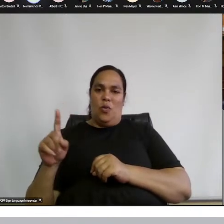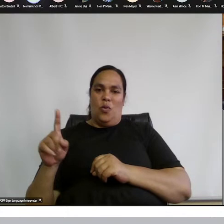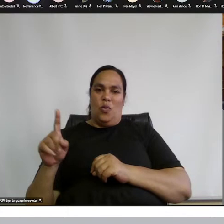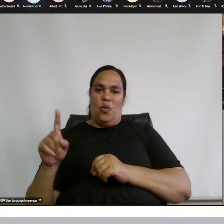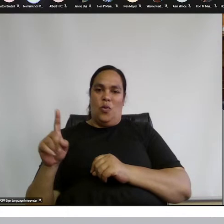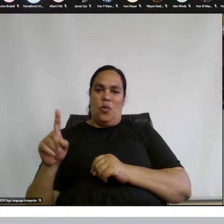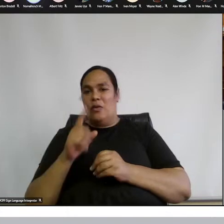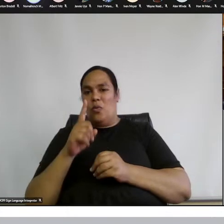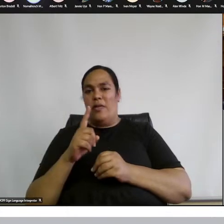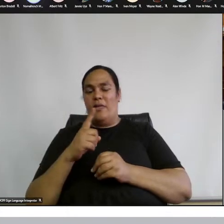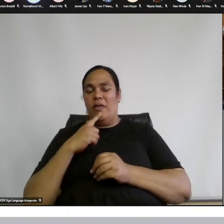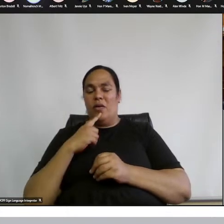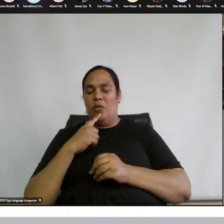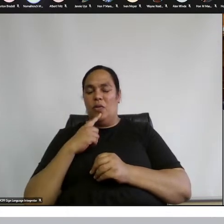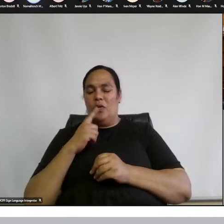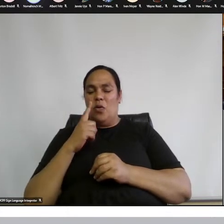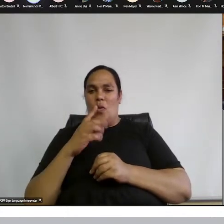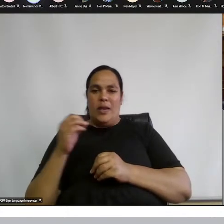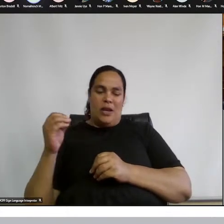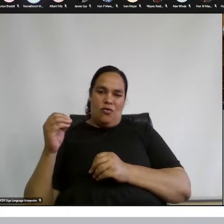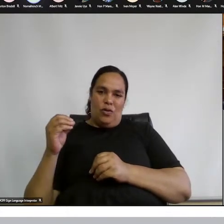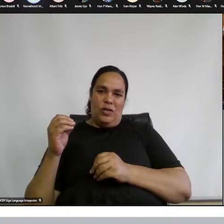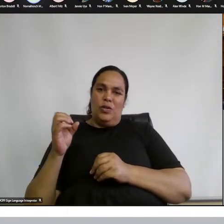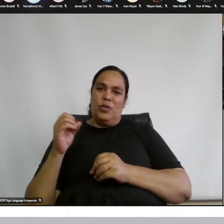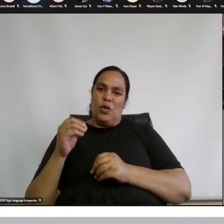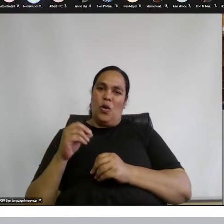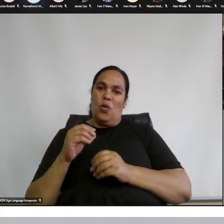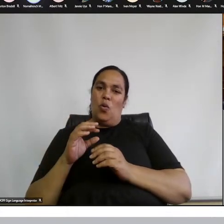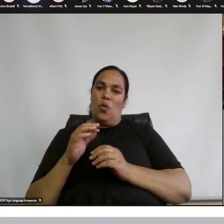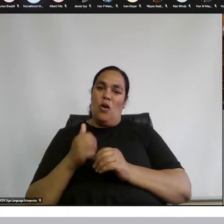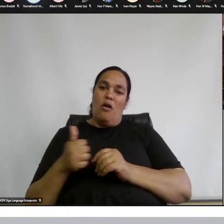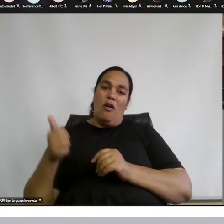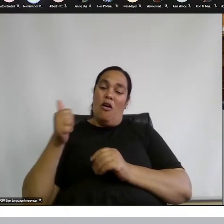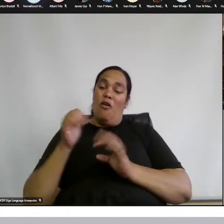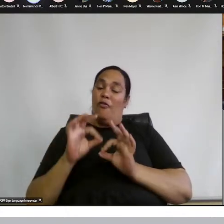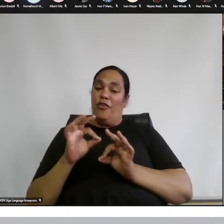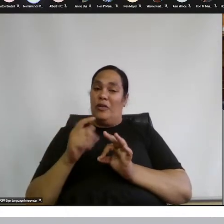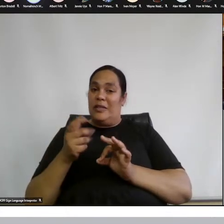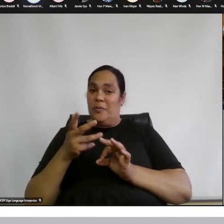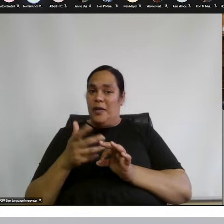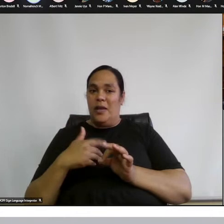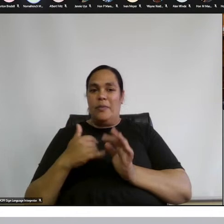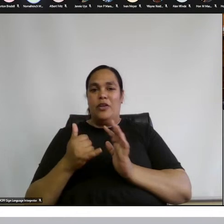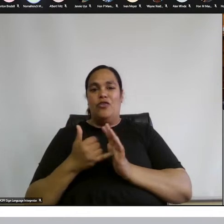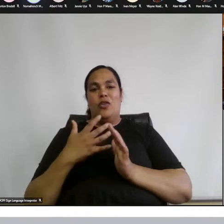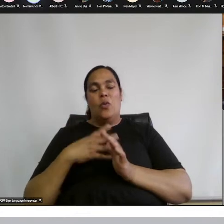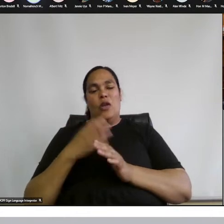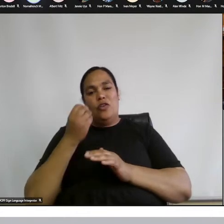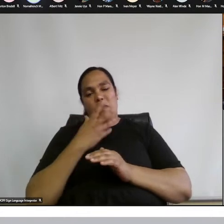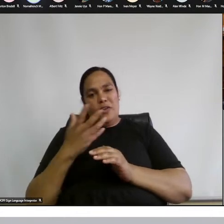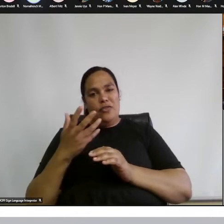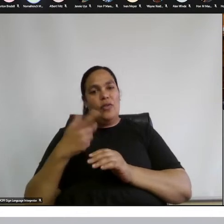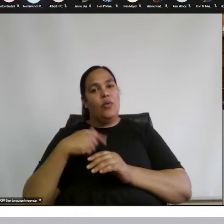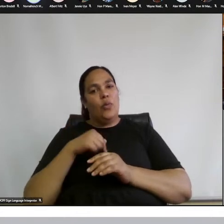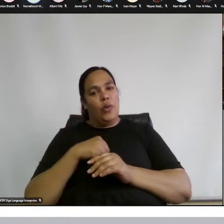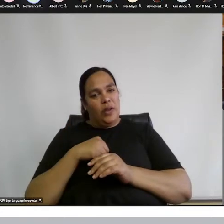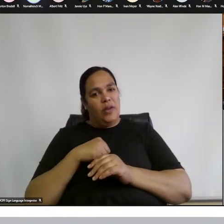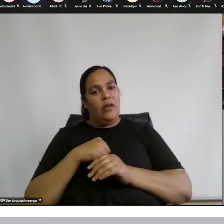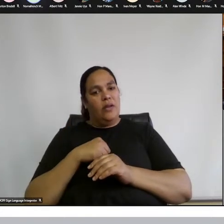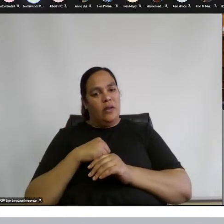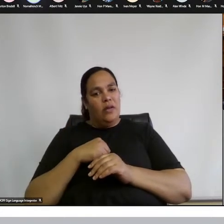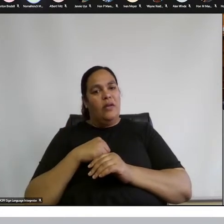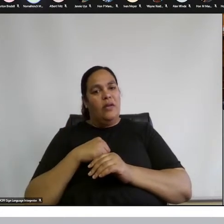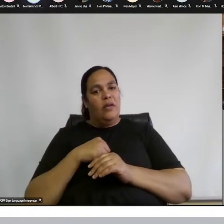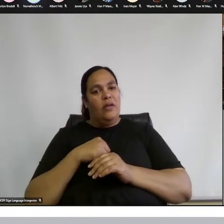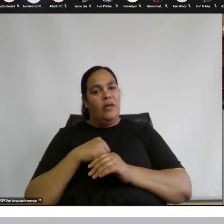about 1,100. So officially, Speaker, I just want to mention that we are, as a Western